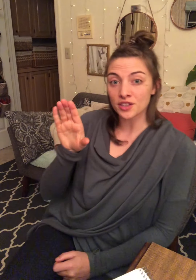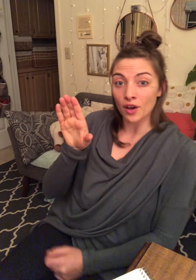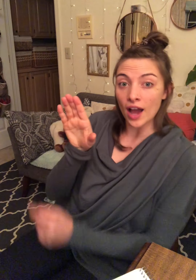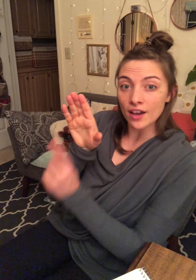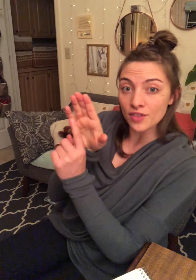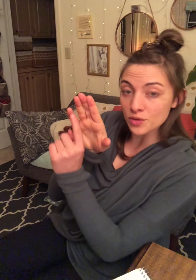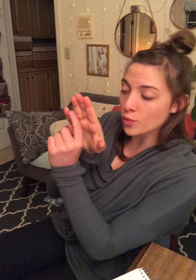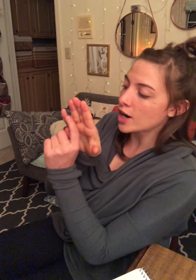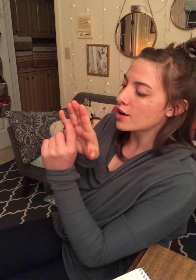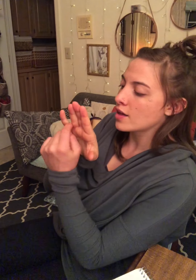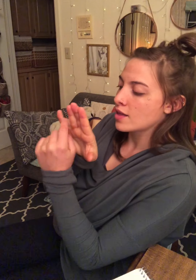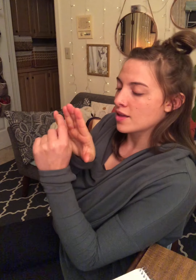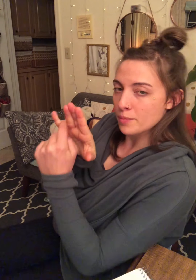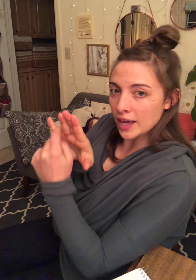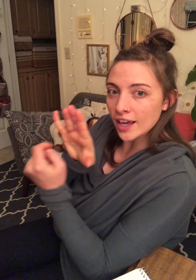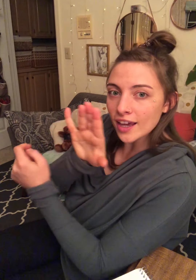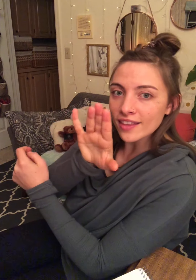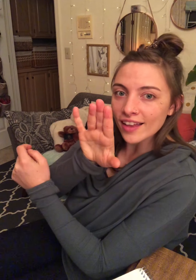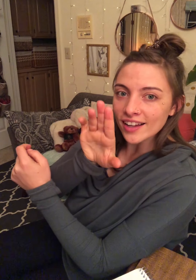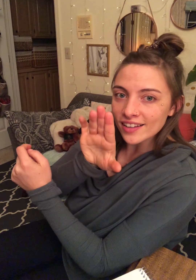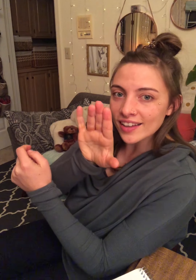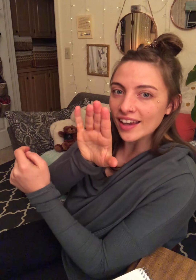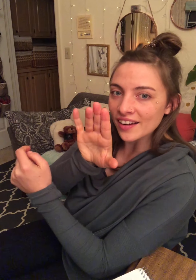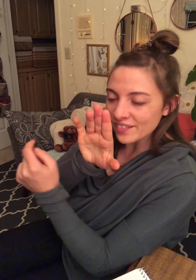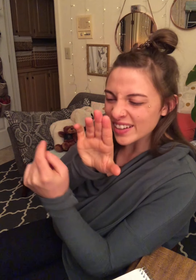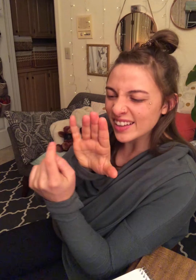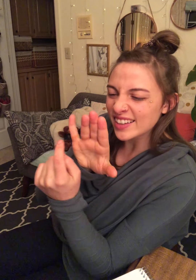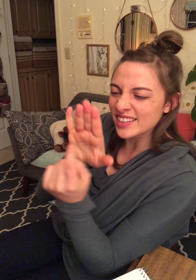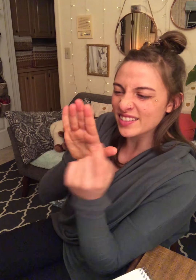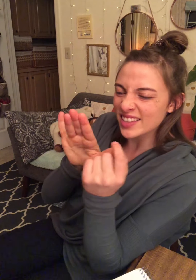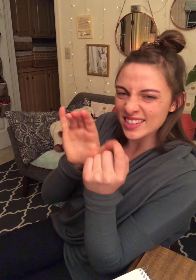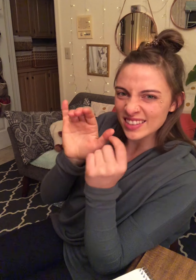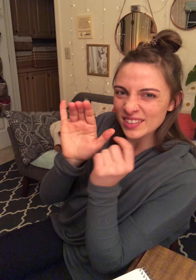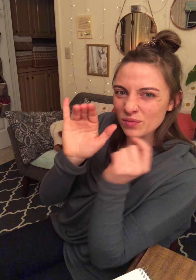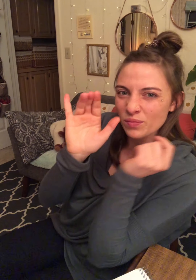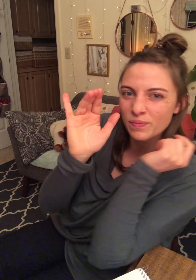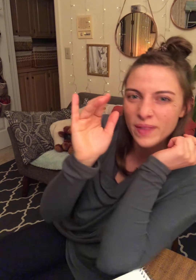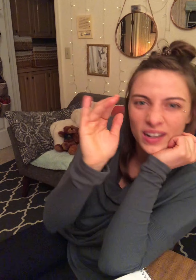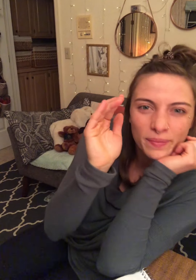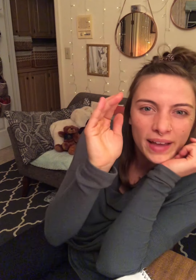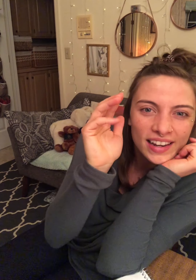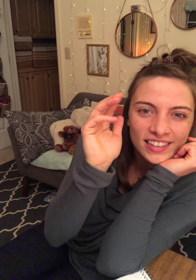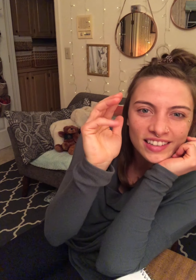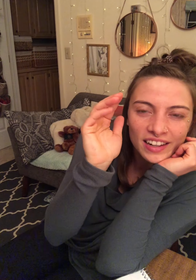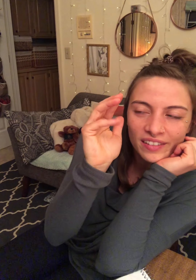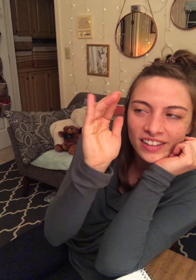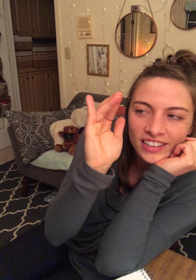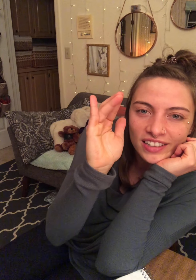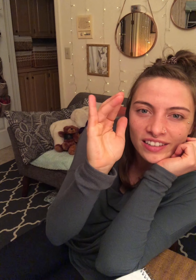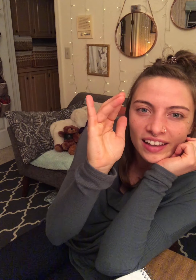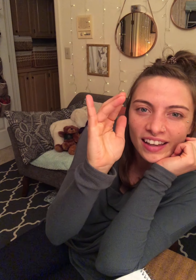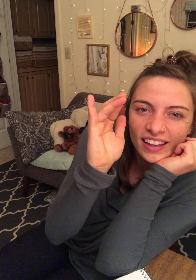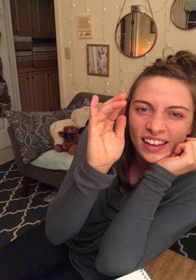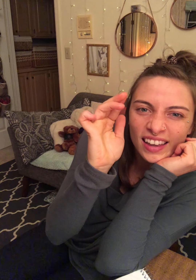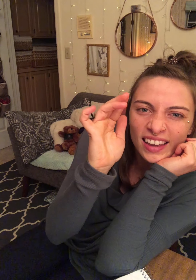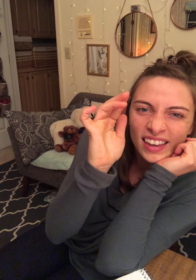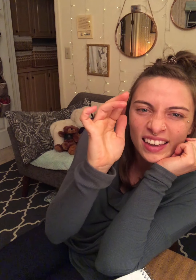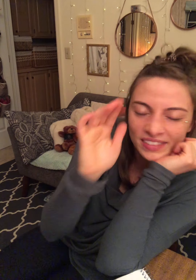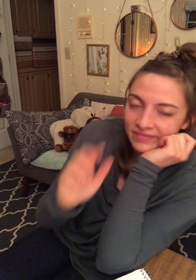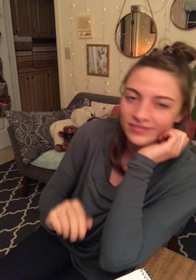I have this weird pinky that like can't really do this middle bench. Does anyone else do that? It's not